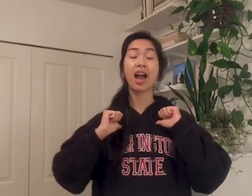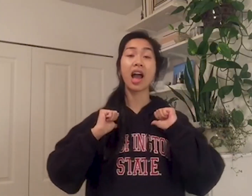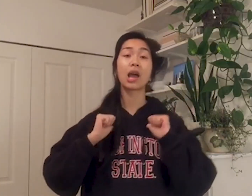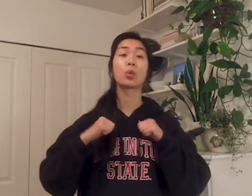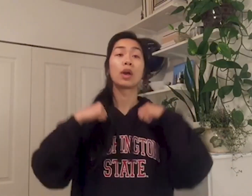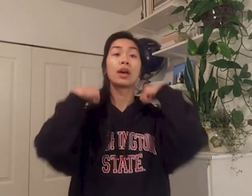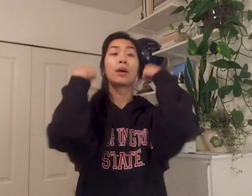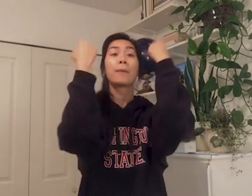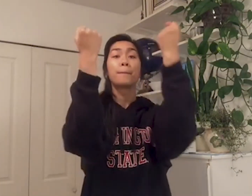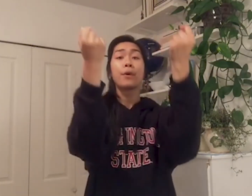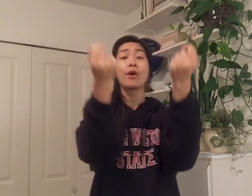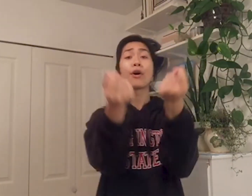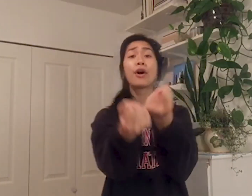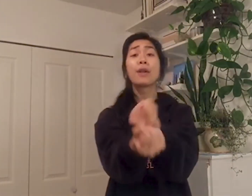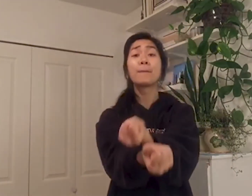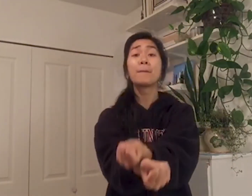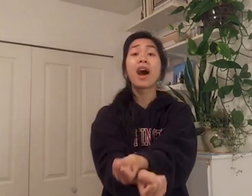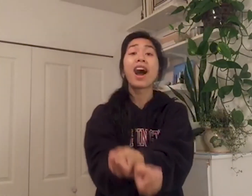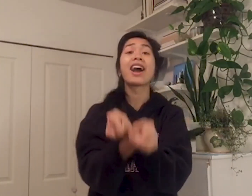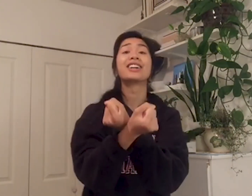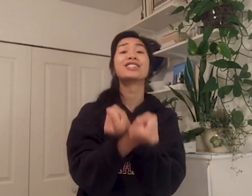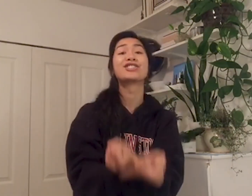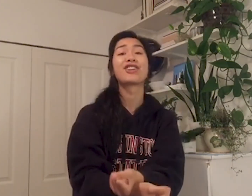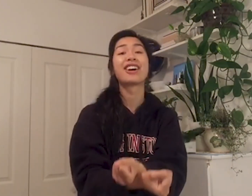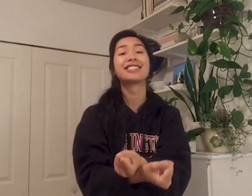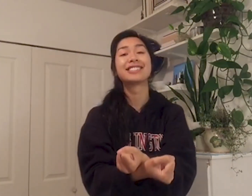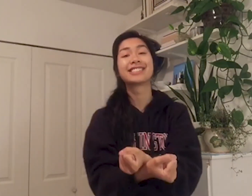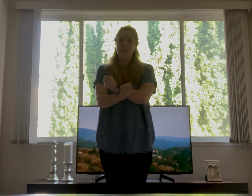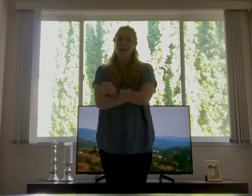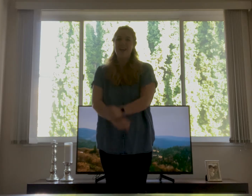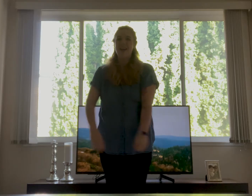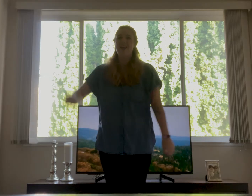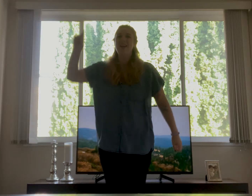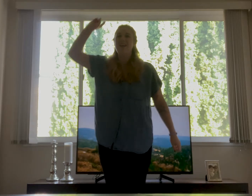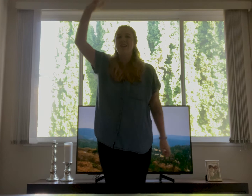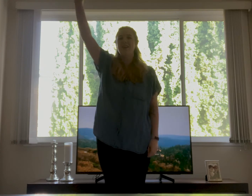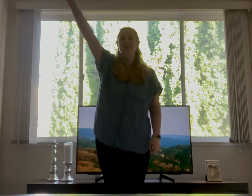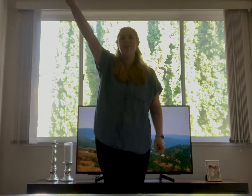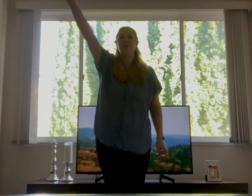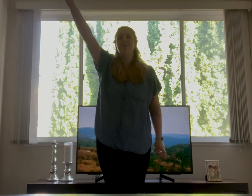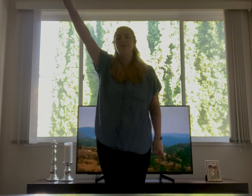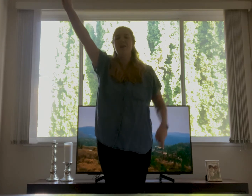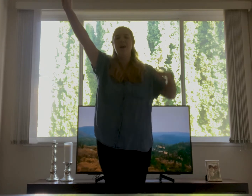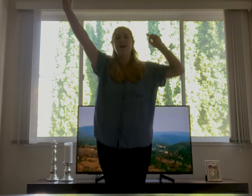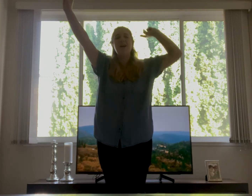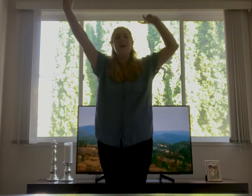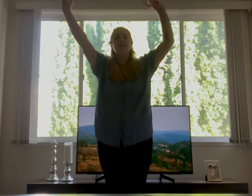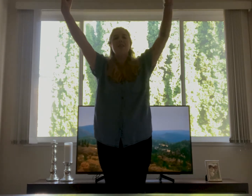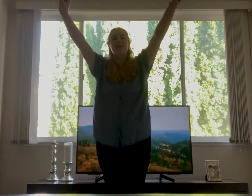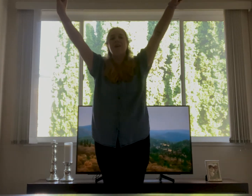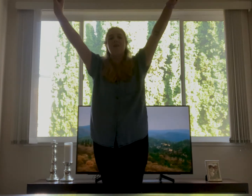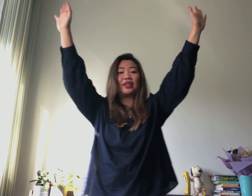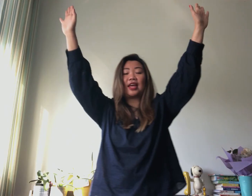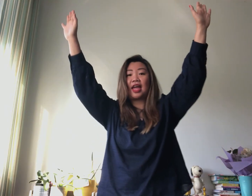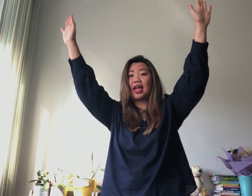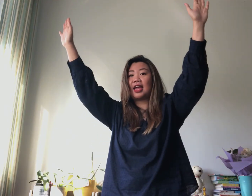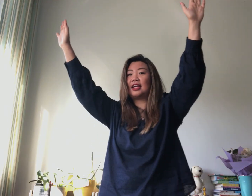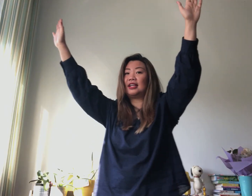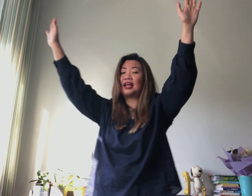I will put my trust in you alone And